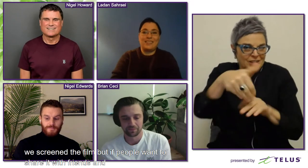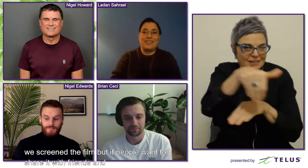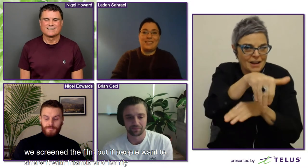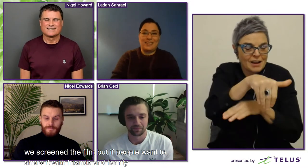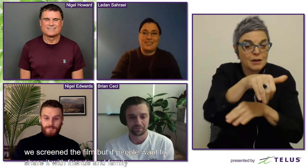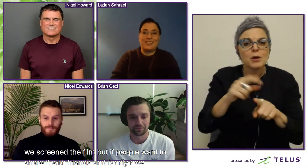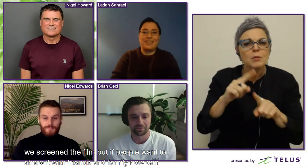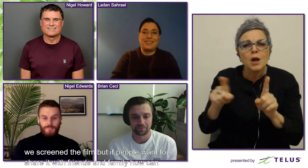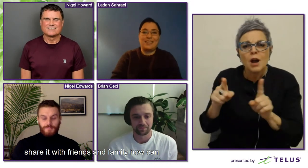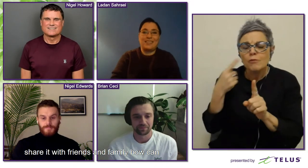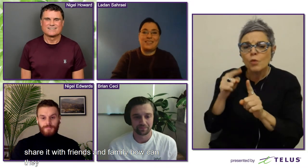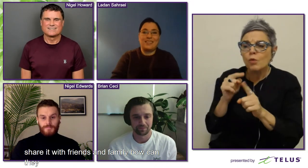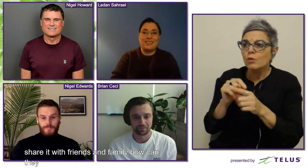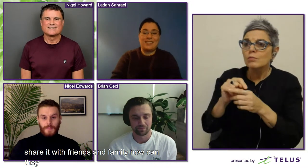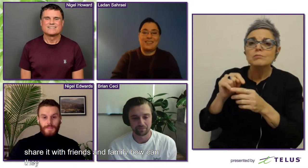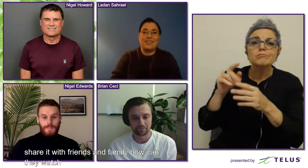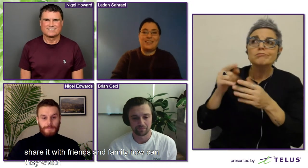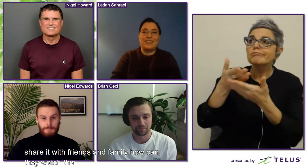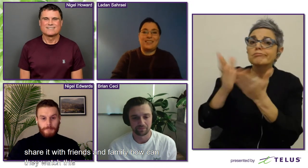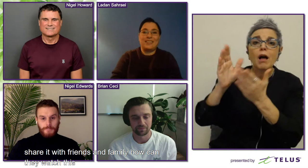documentary?